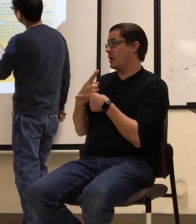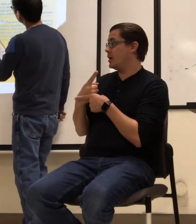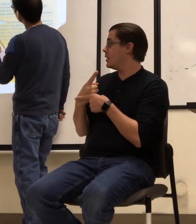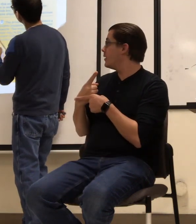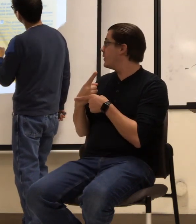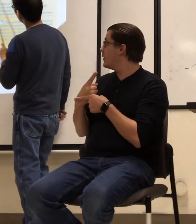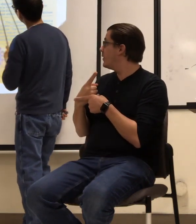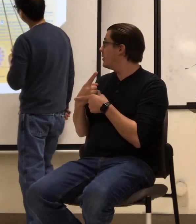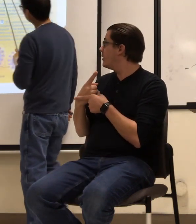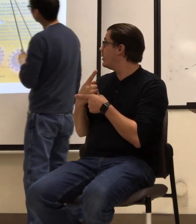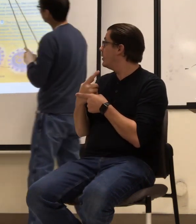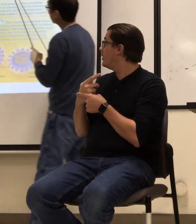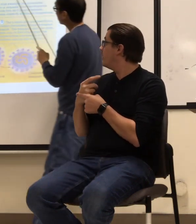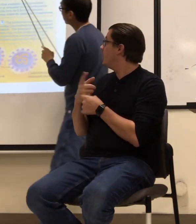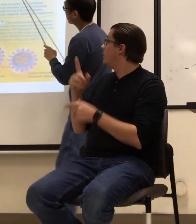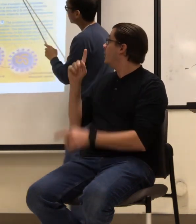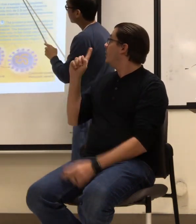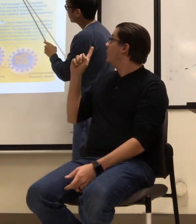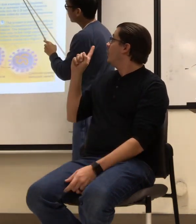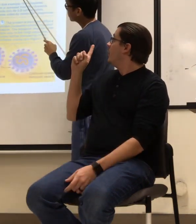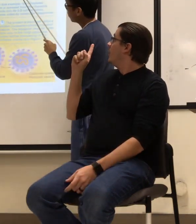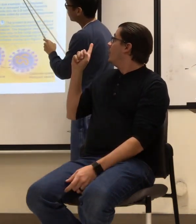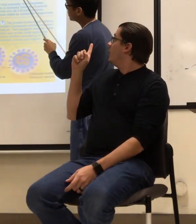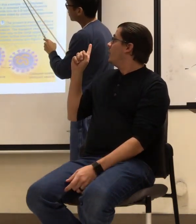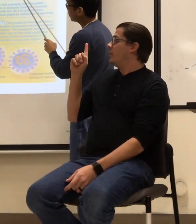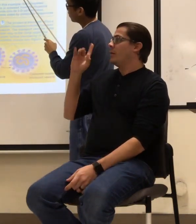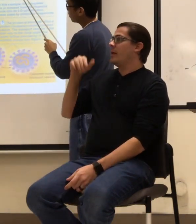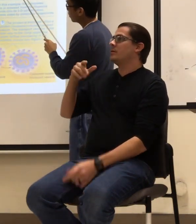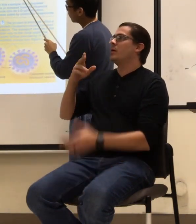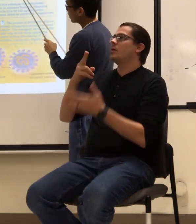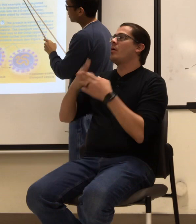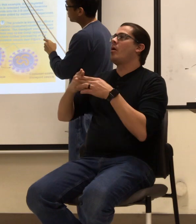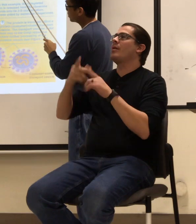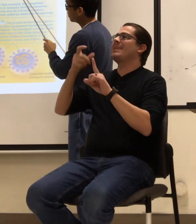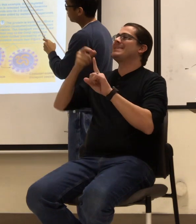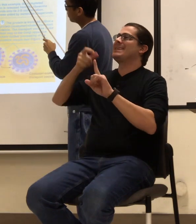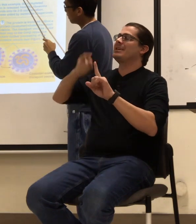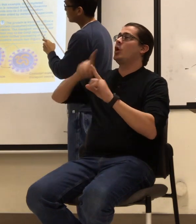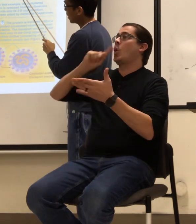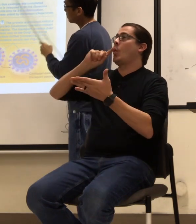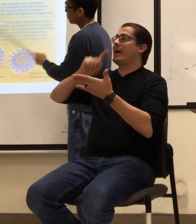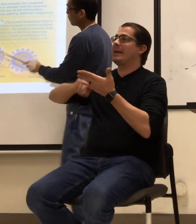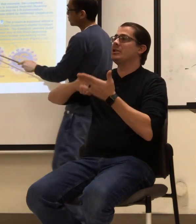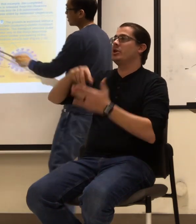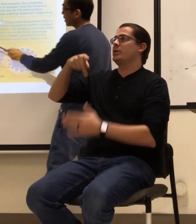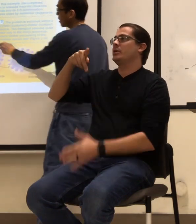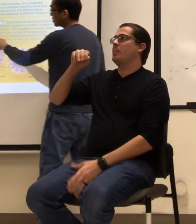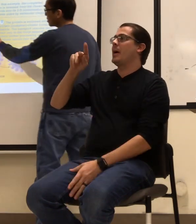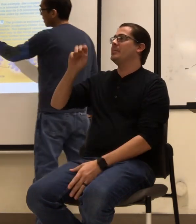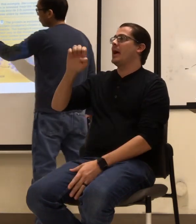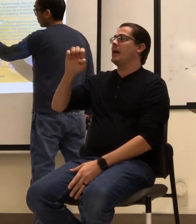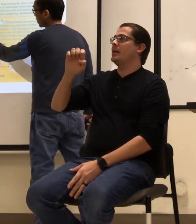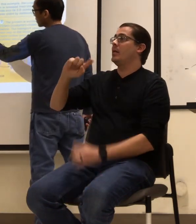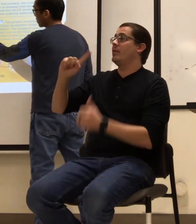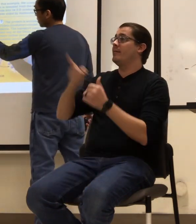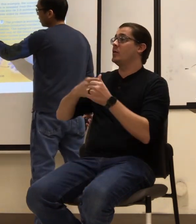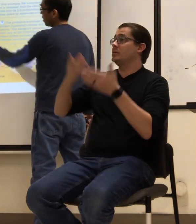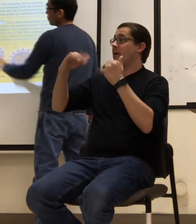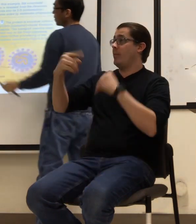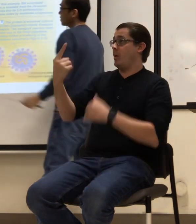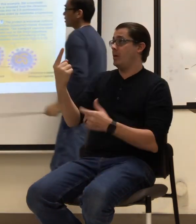Where is that? Okay, here it is. It's called the signal recognition peptide. The first thing it does in step one